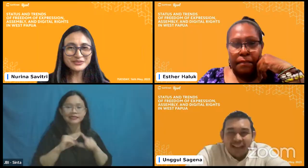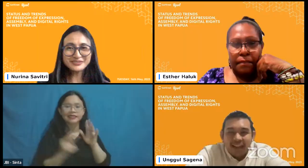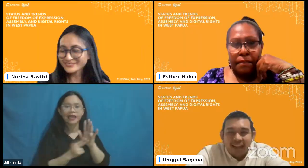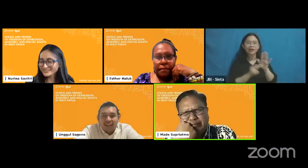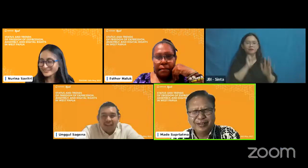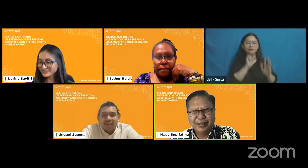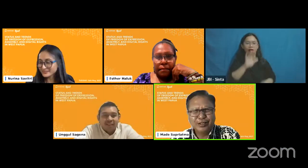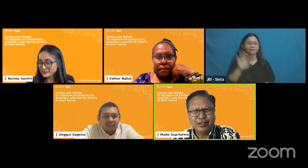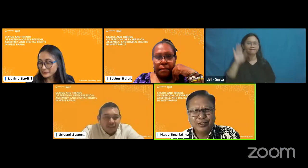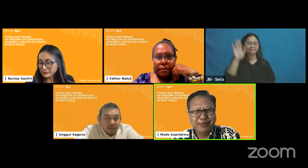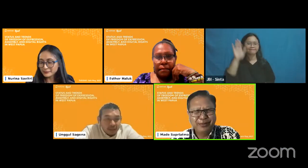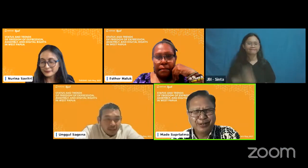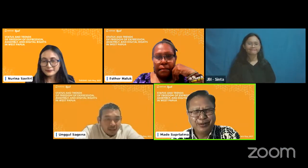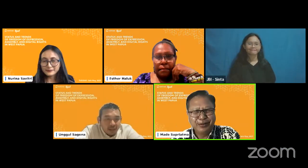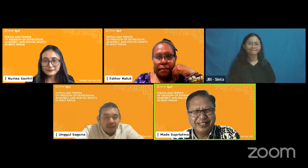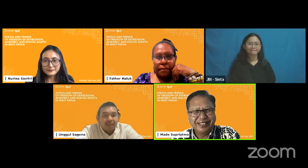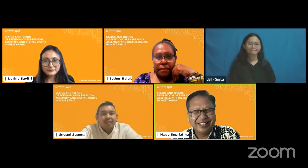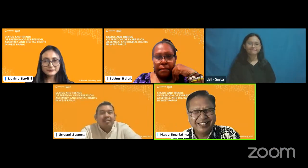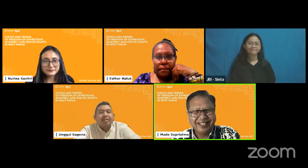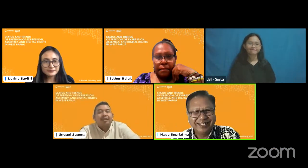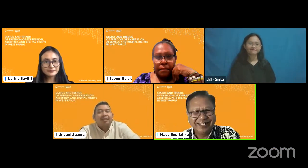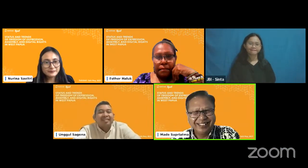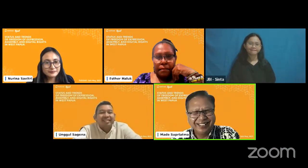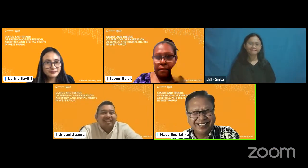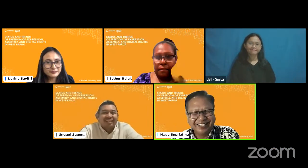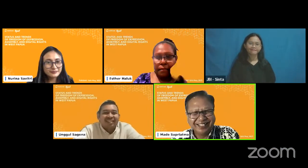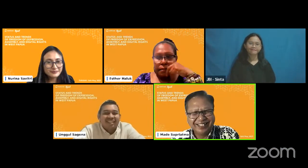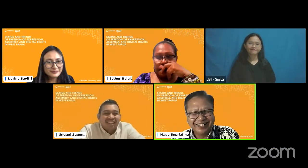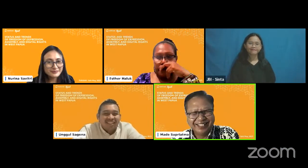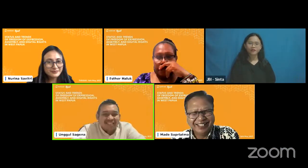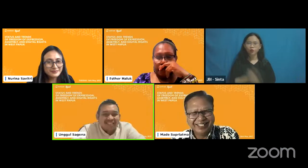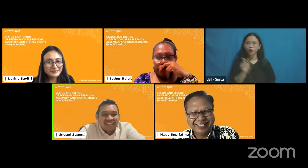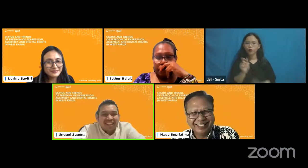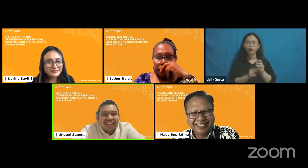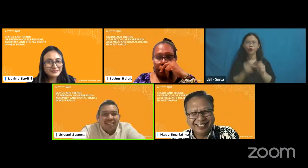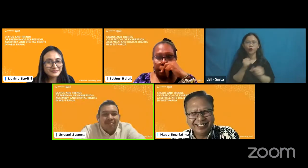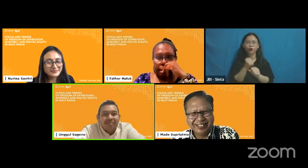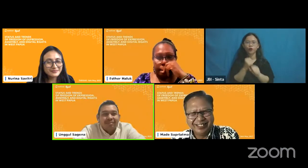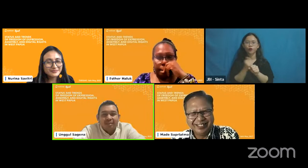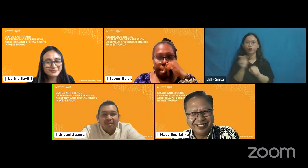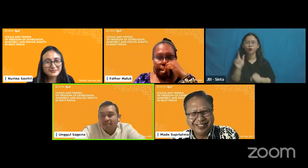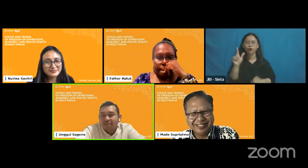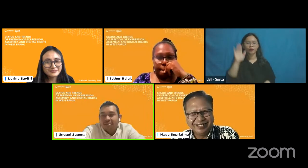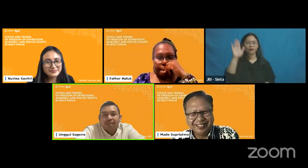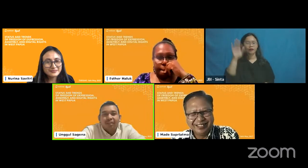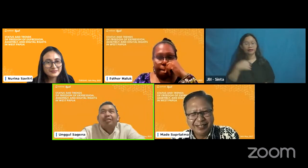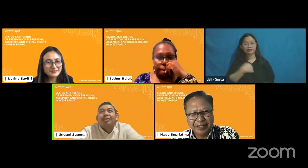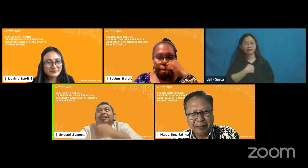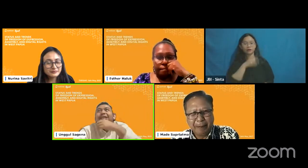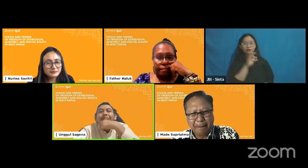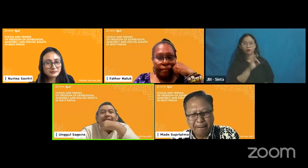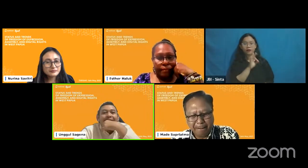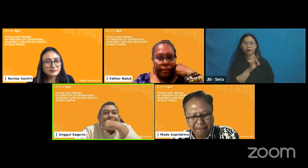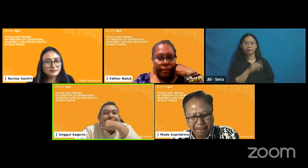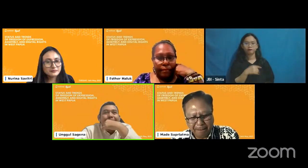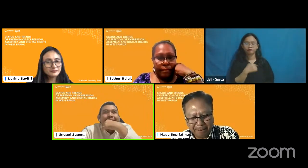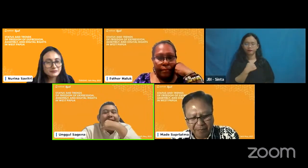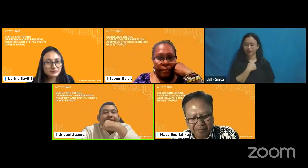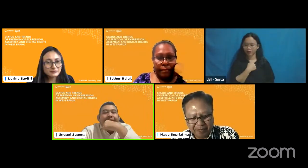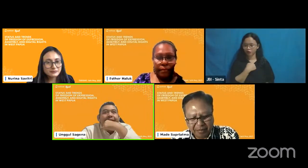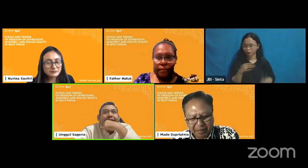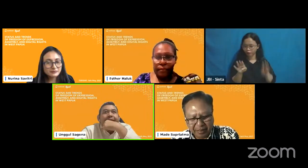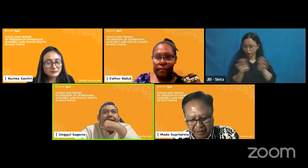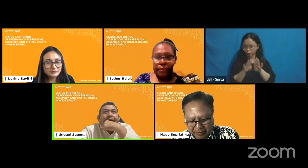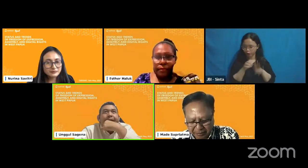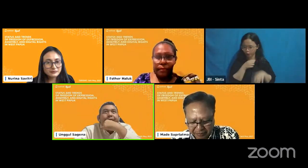Mas Unggul? Mas Unggul belum cerita dari tadi. Yeah, okay. My closing statements